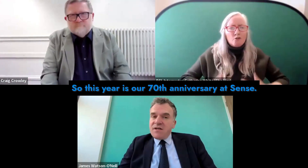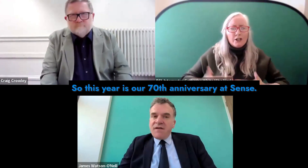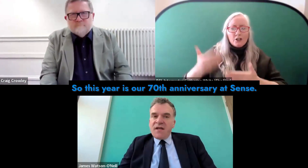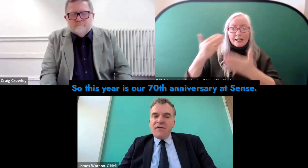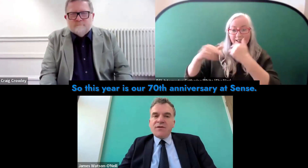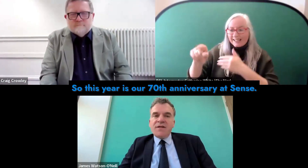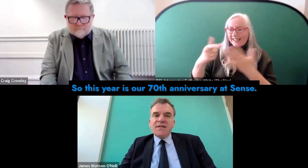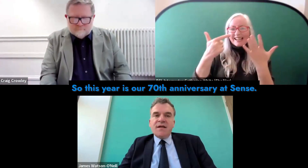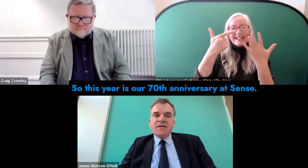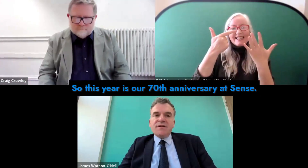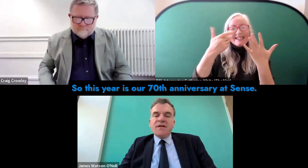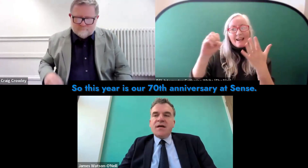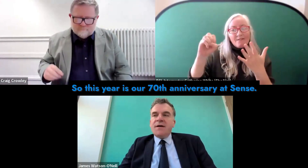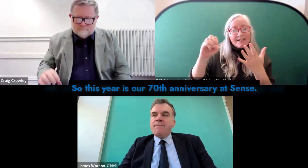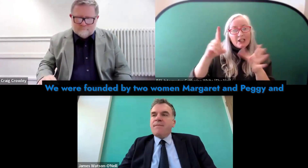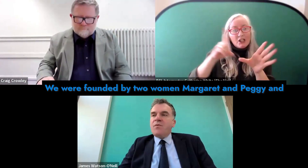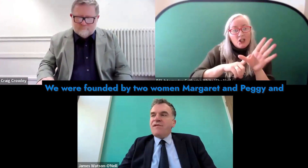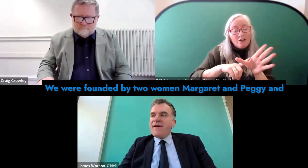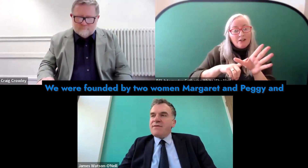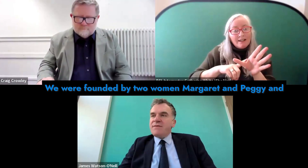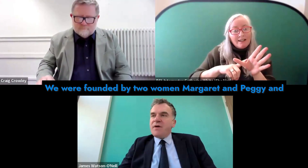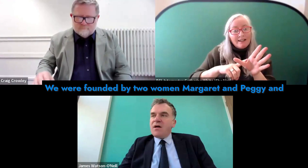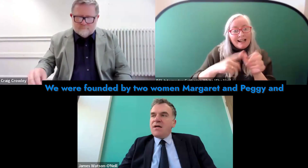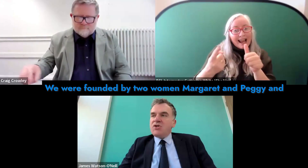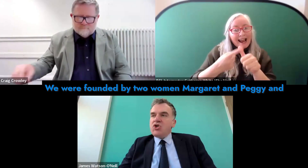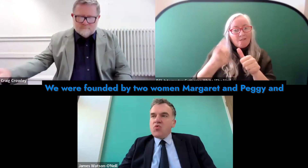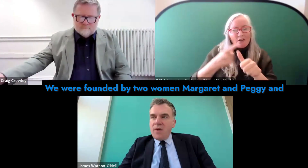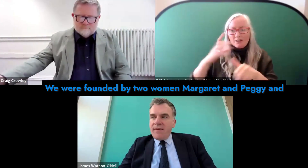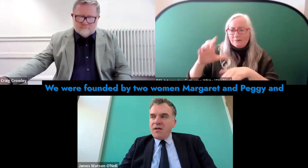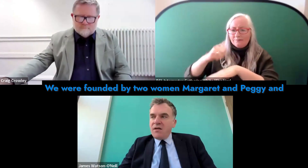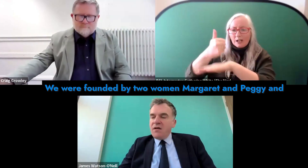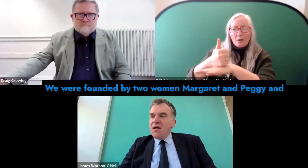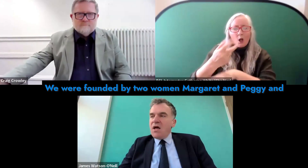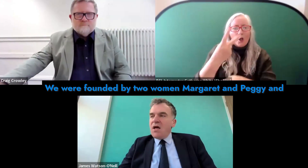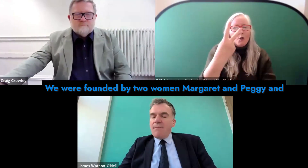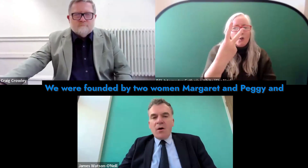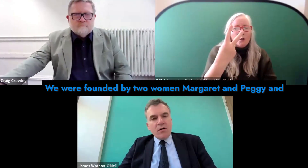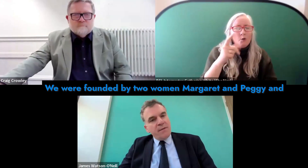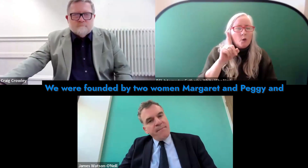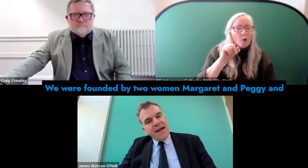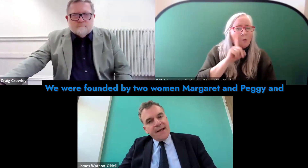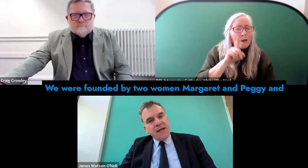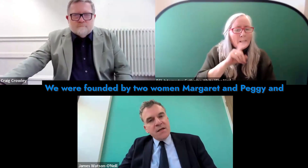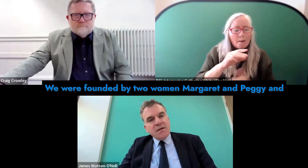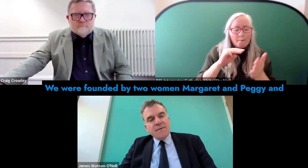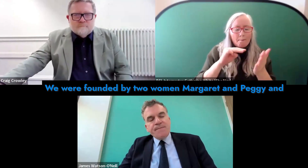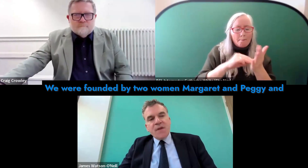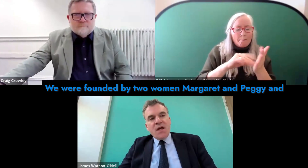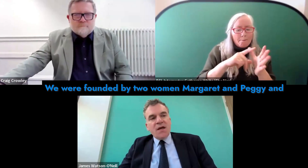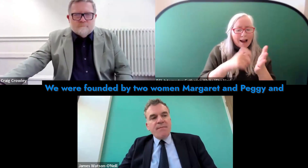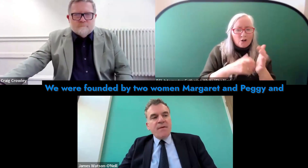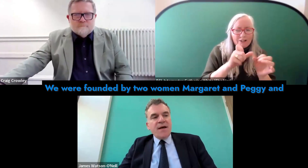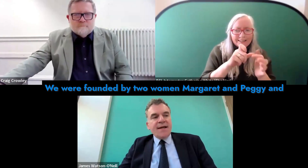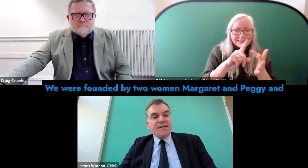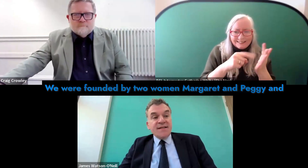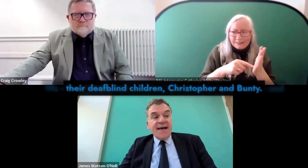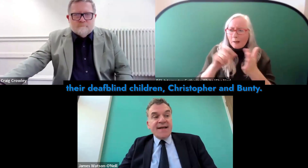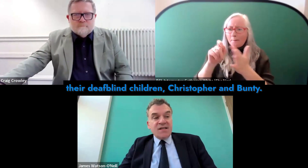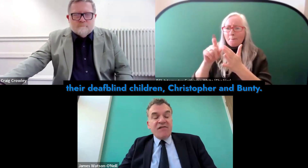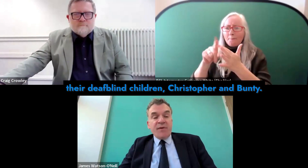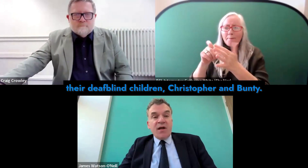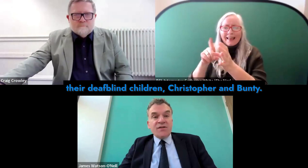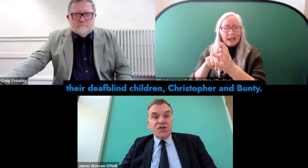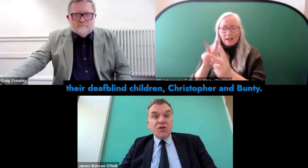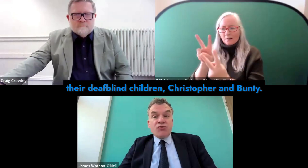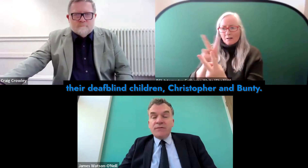our 70th anniversary at Sense. We were founded by two women, Margaret and Peggy, and